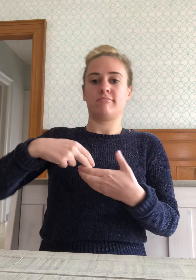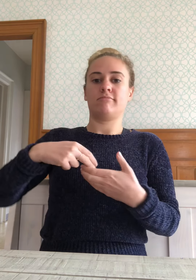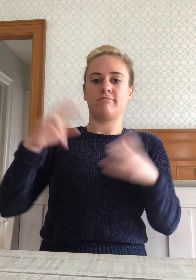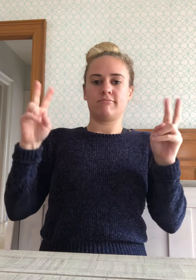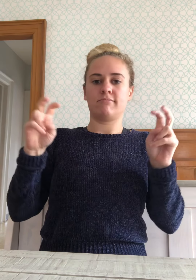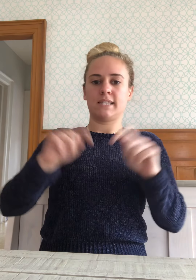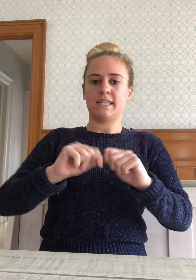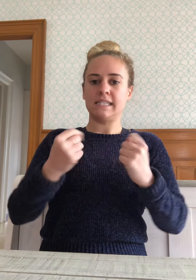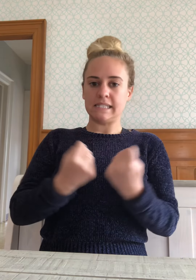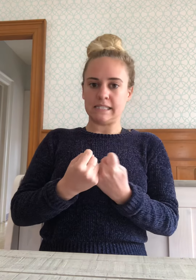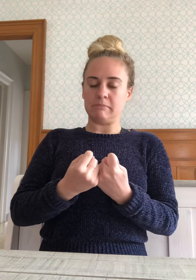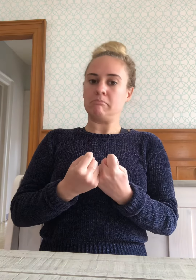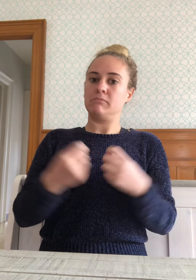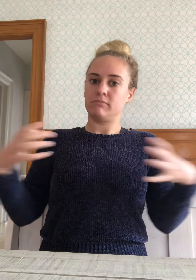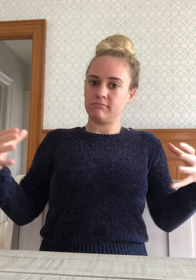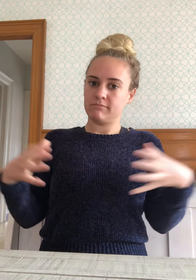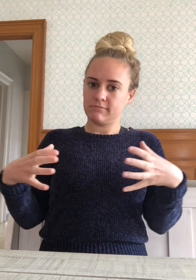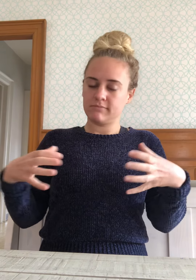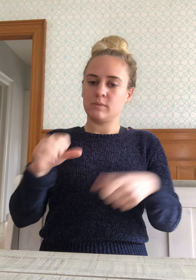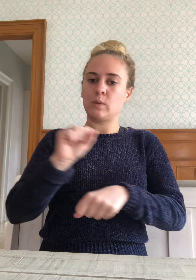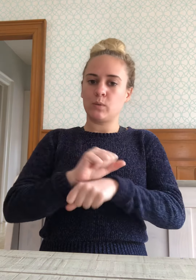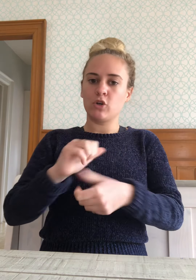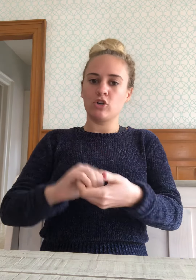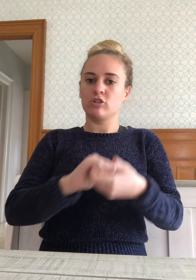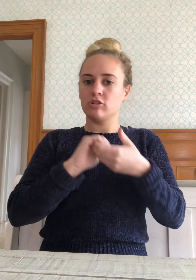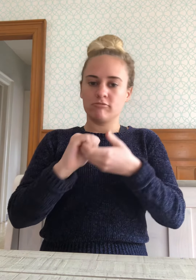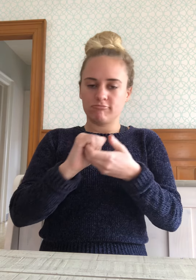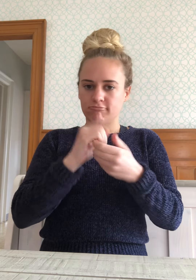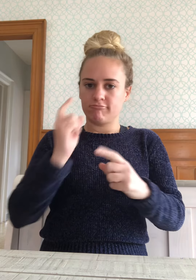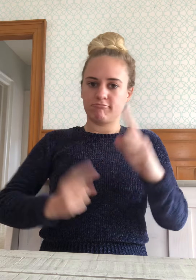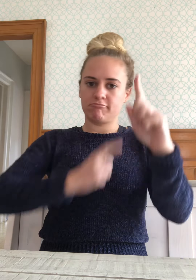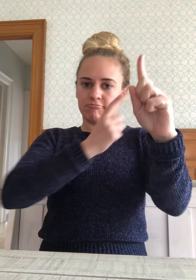that everybody's working toward solving this problem.